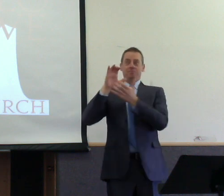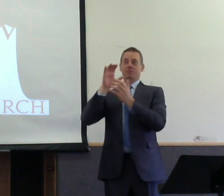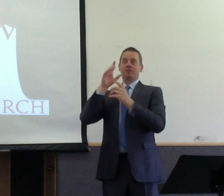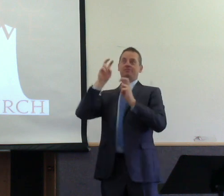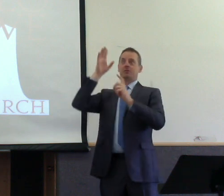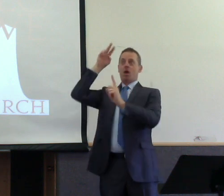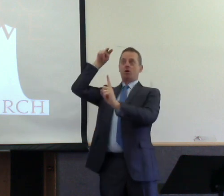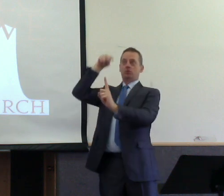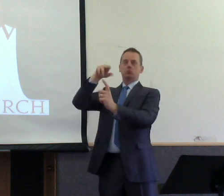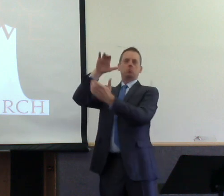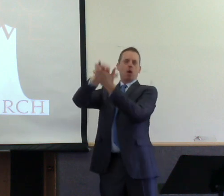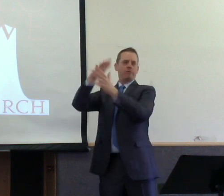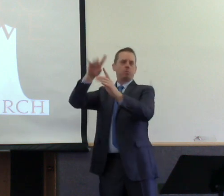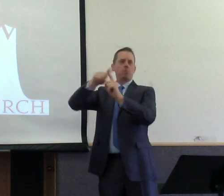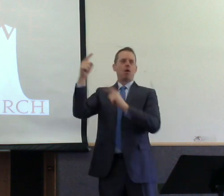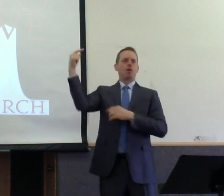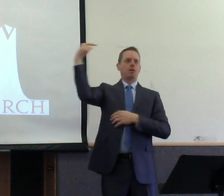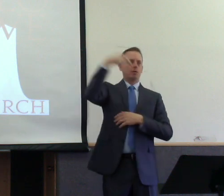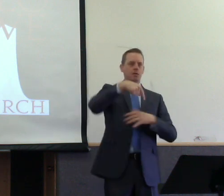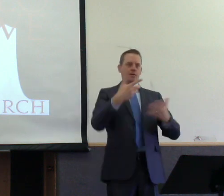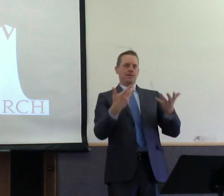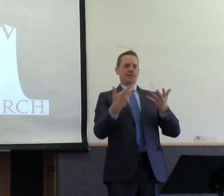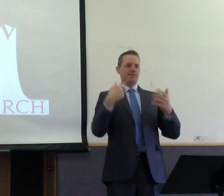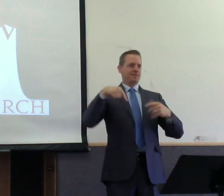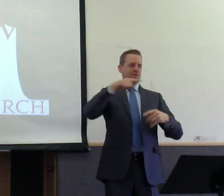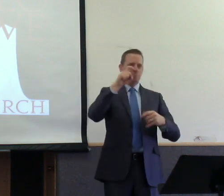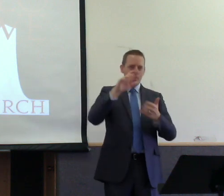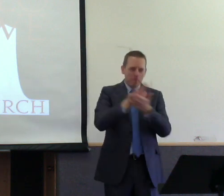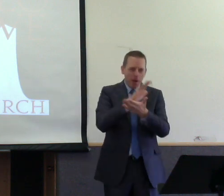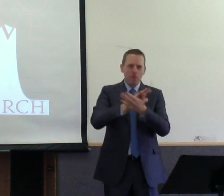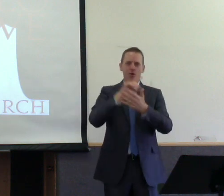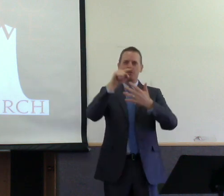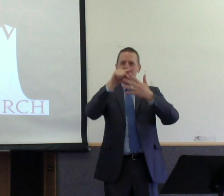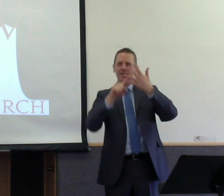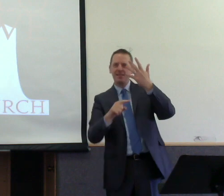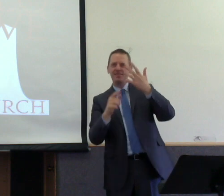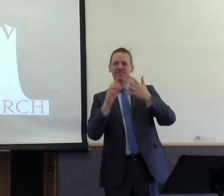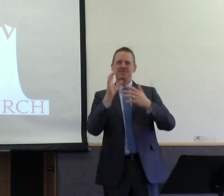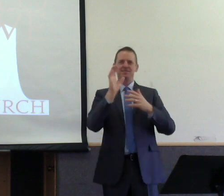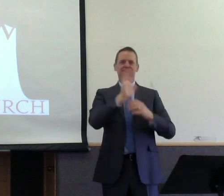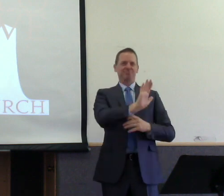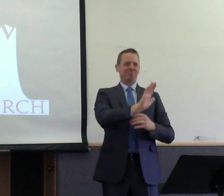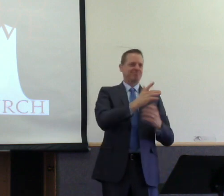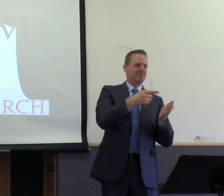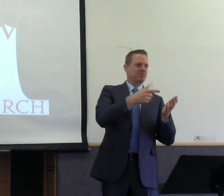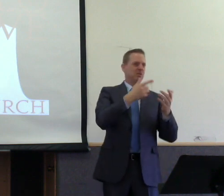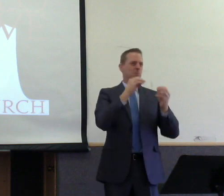here. I'm sure not to get married in Vietnam. Thank you.